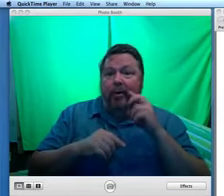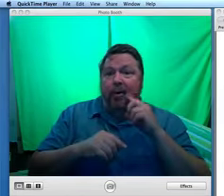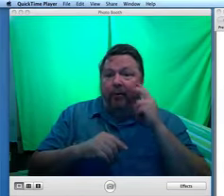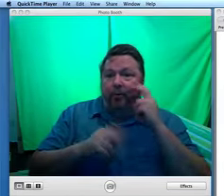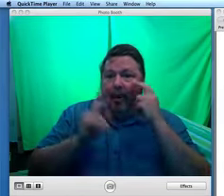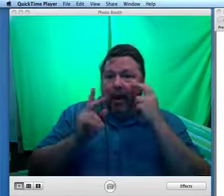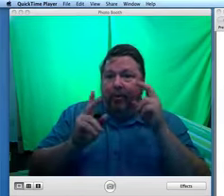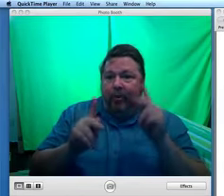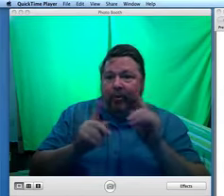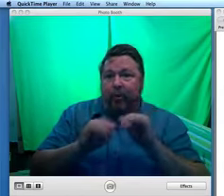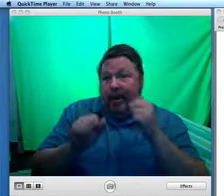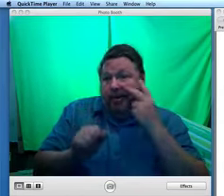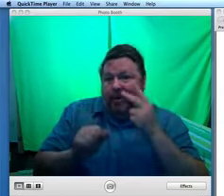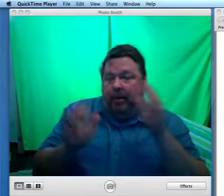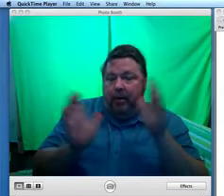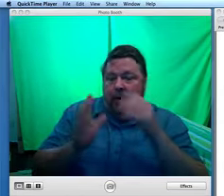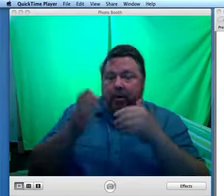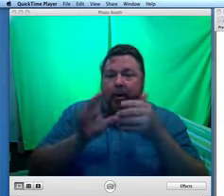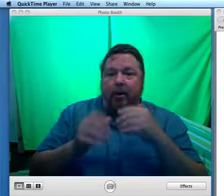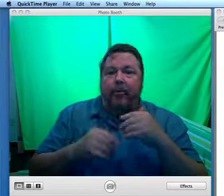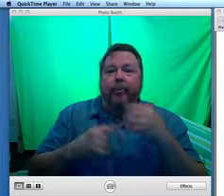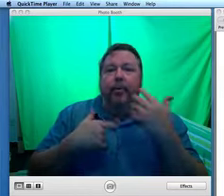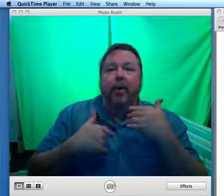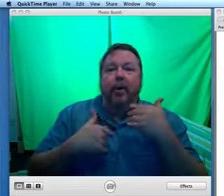or a deaf blind person who can see.